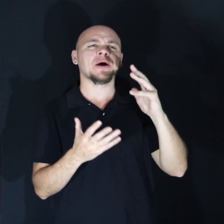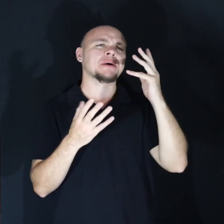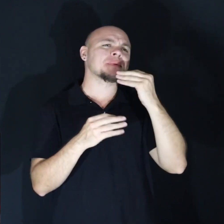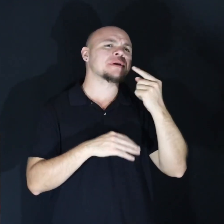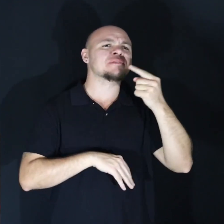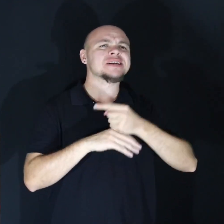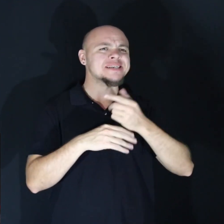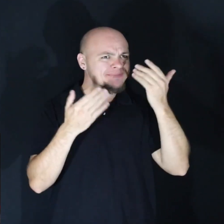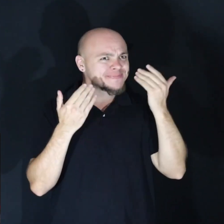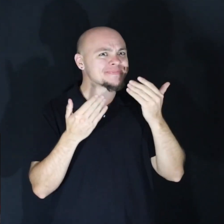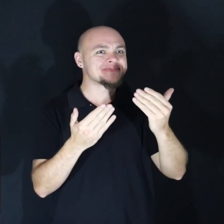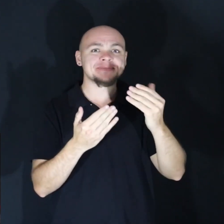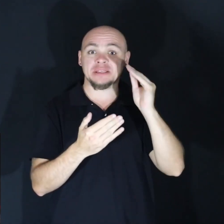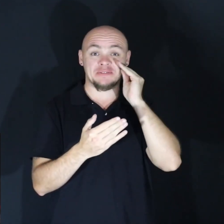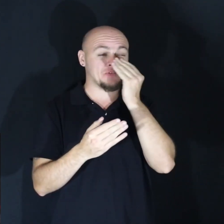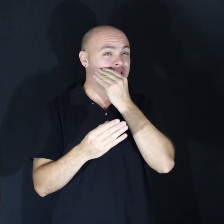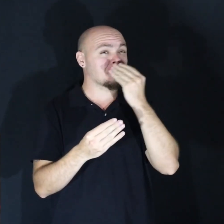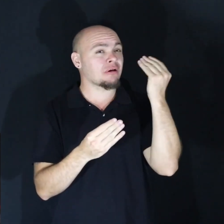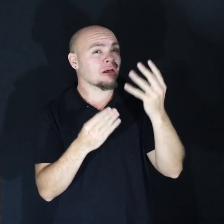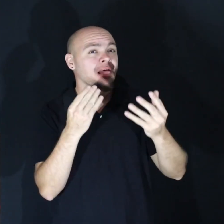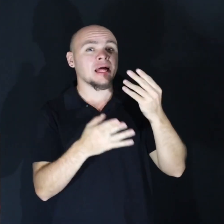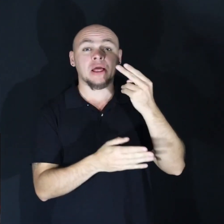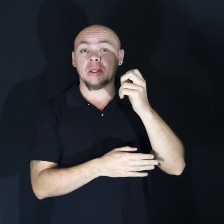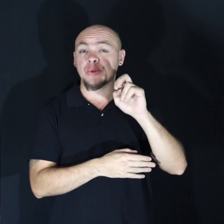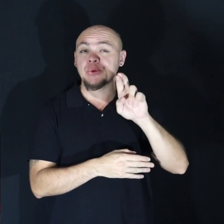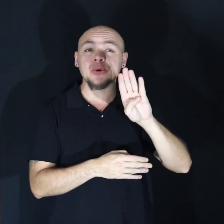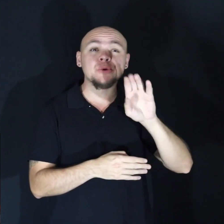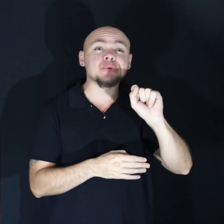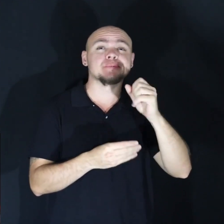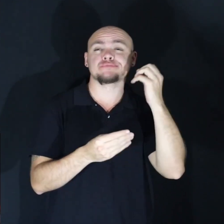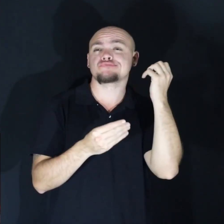day and hand them flowers and herbs.